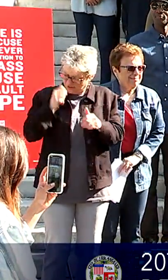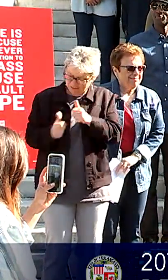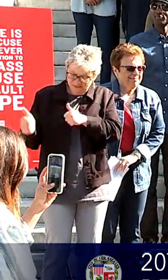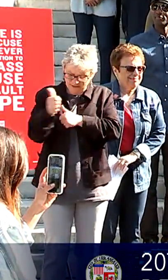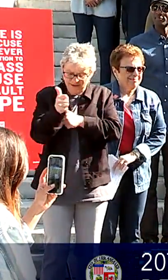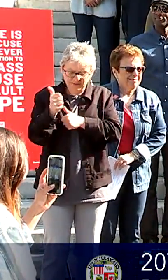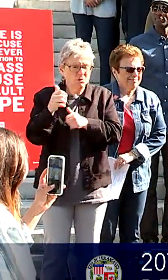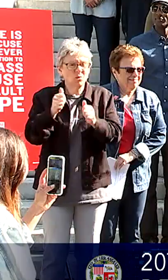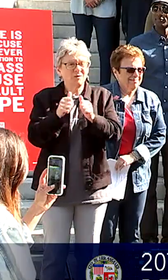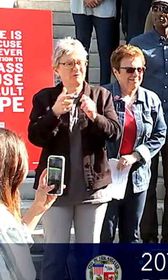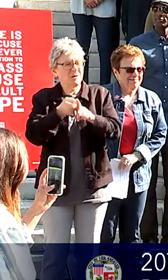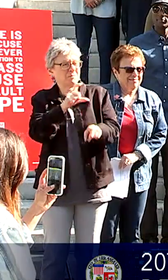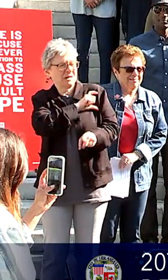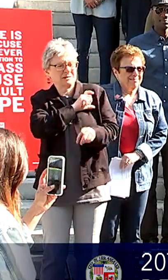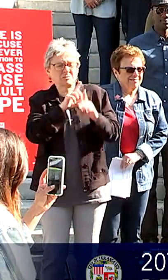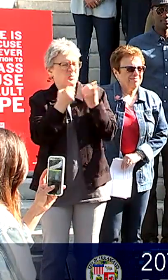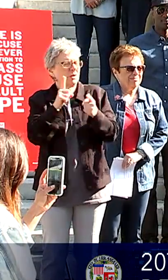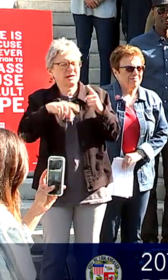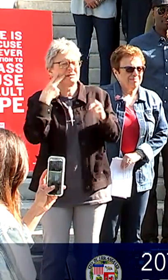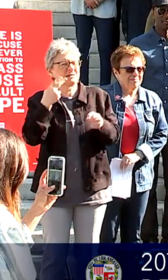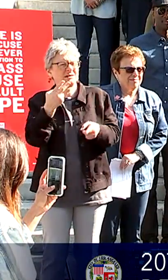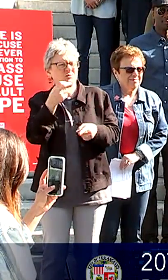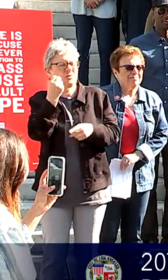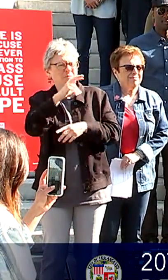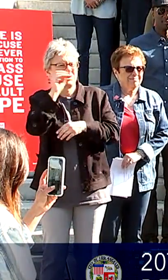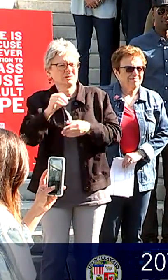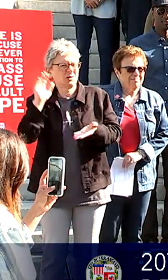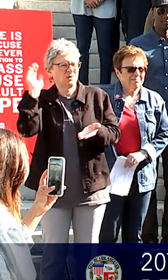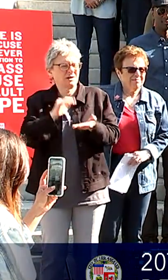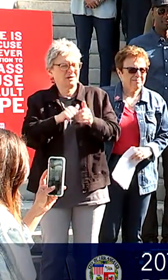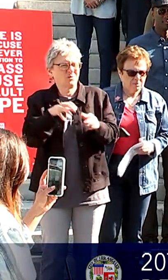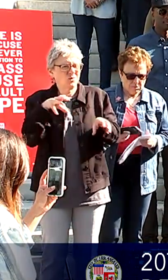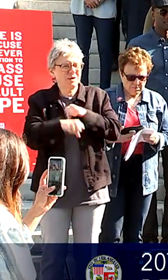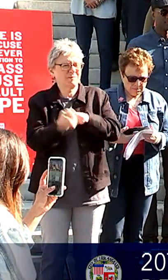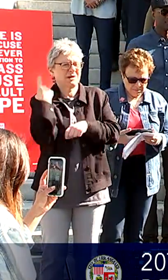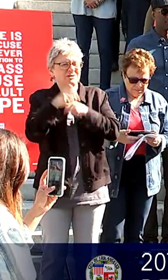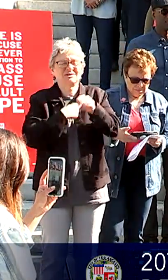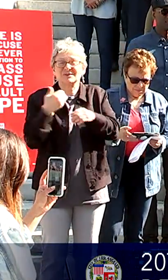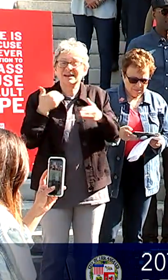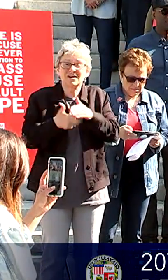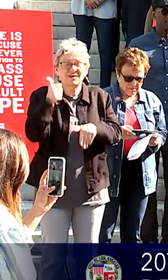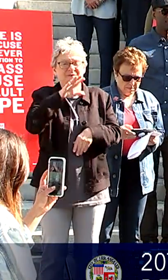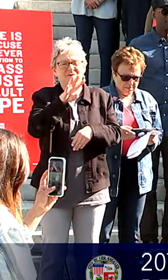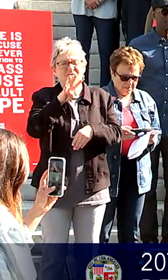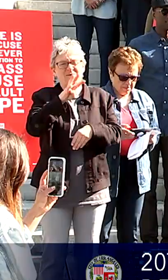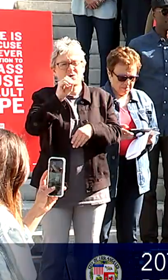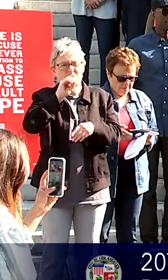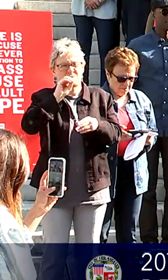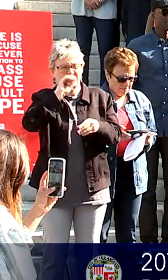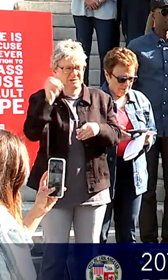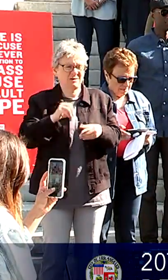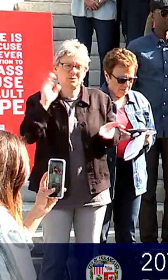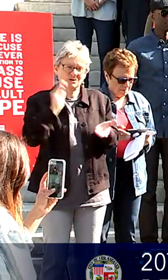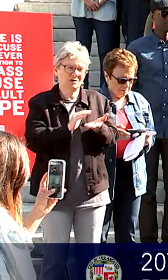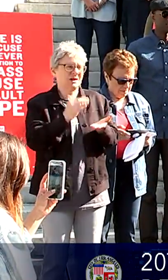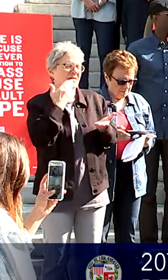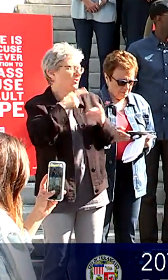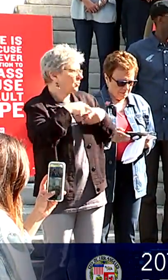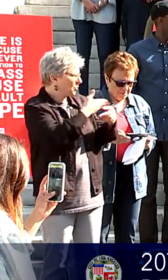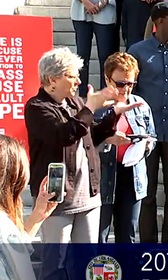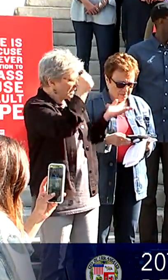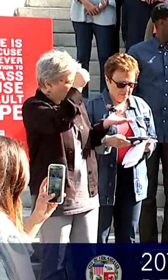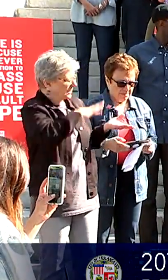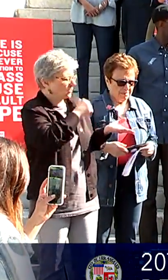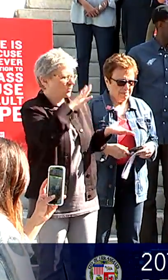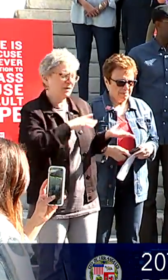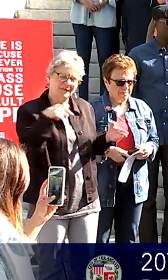police department, we couldn't have seen a 12% reduction in rapes last year, nearly 40% reduction this year to date. Thank you to you and the men and